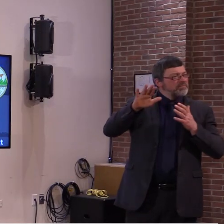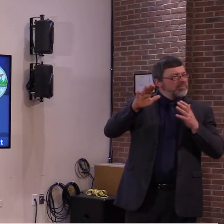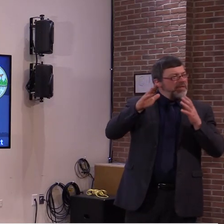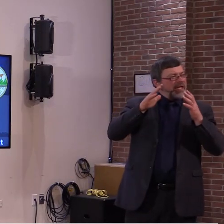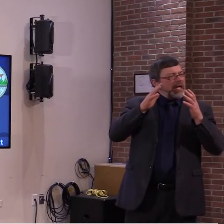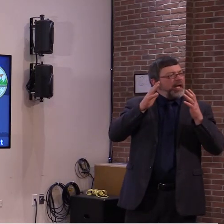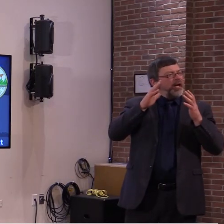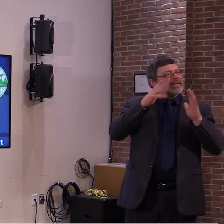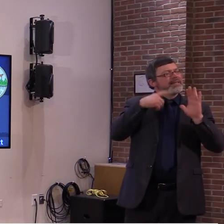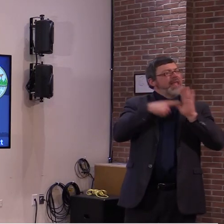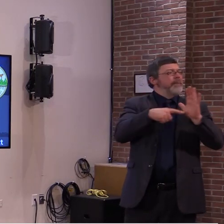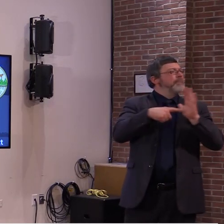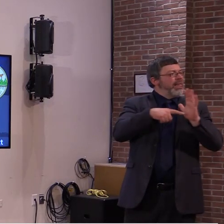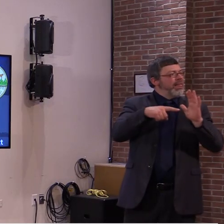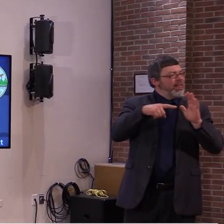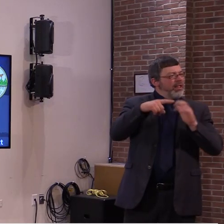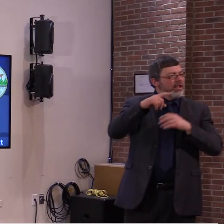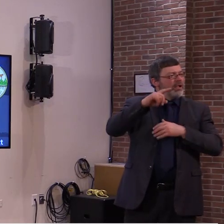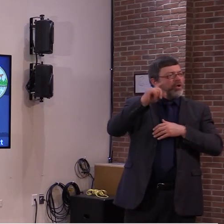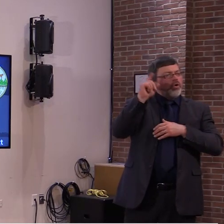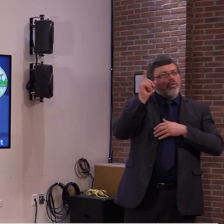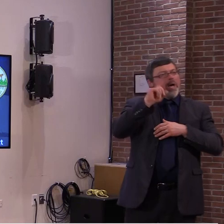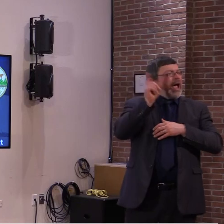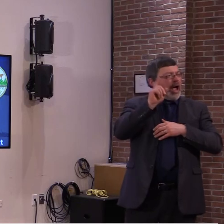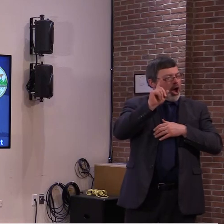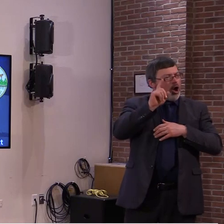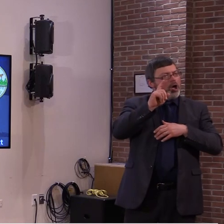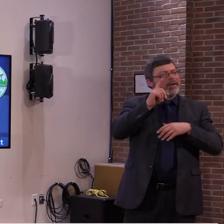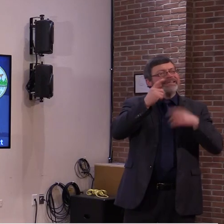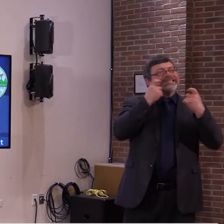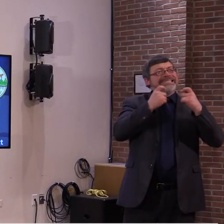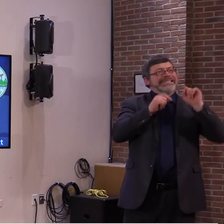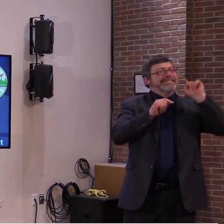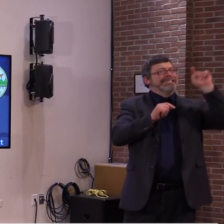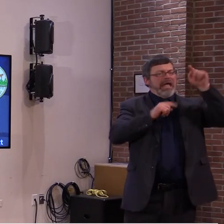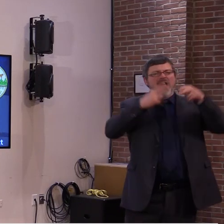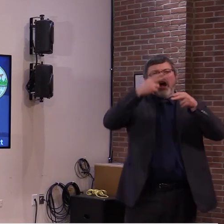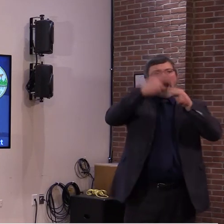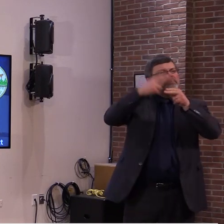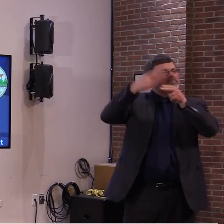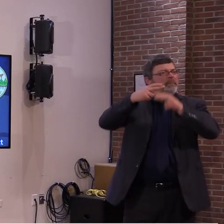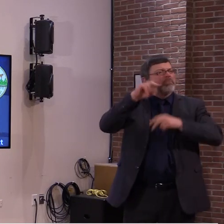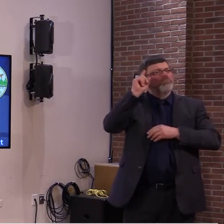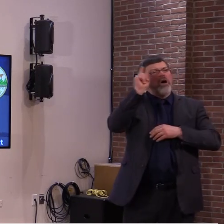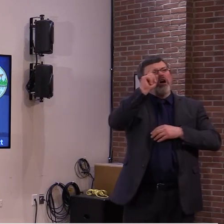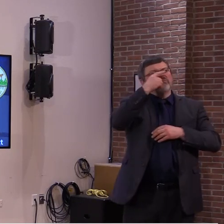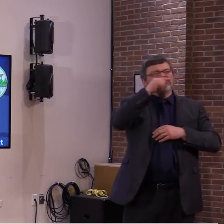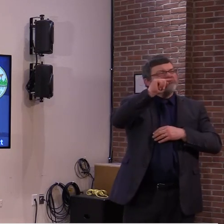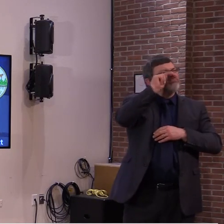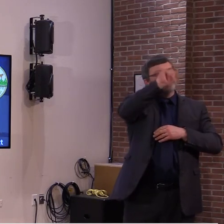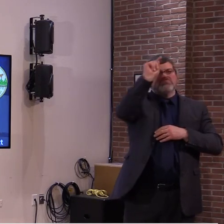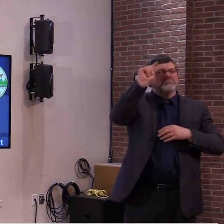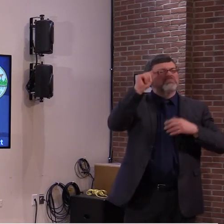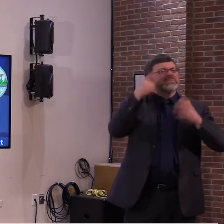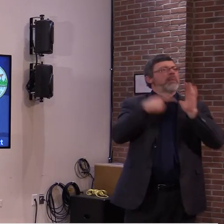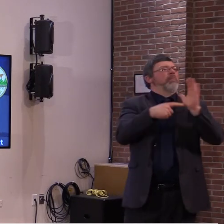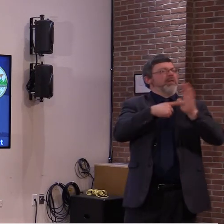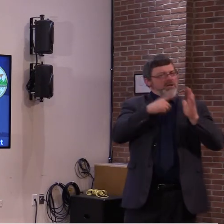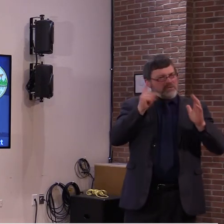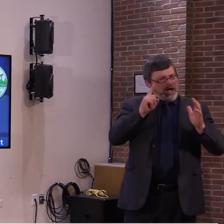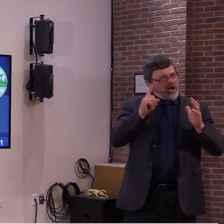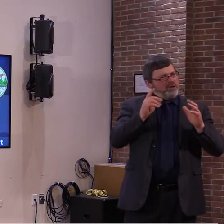about that, and our epi team is looking into that further, but prior to this, we have not